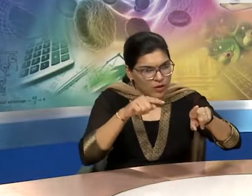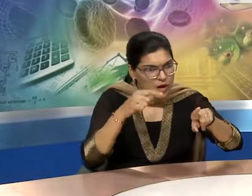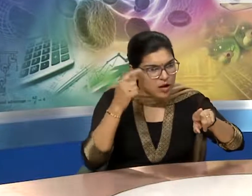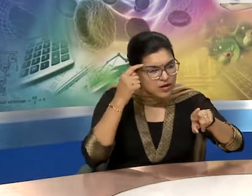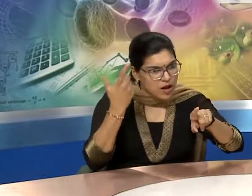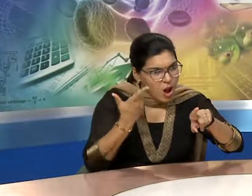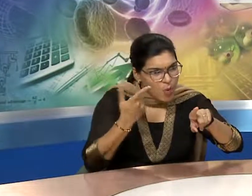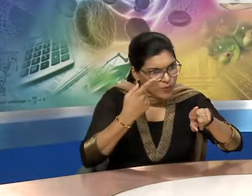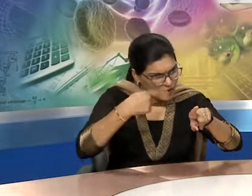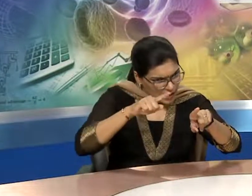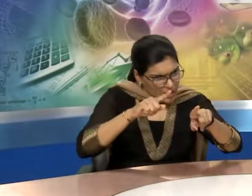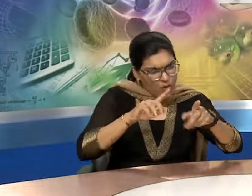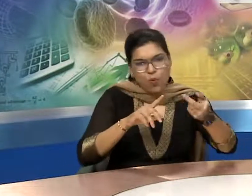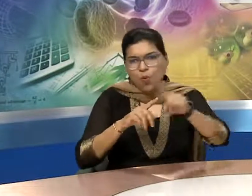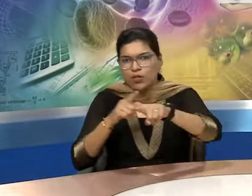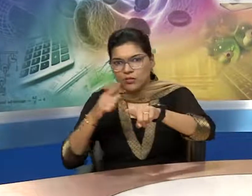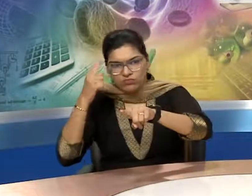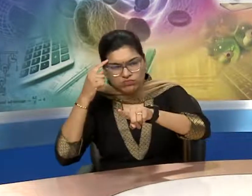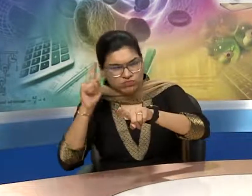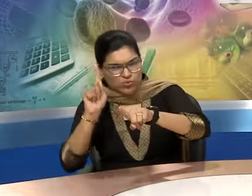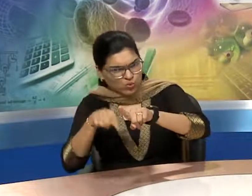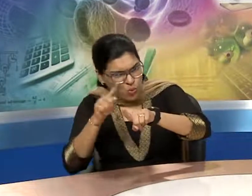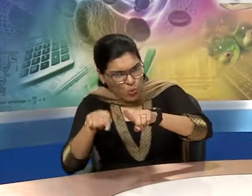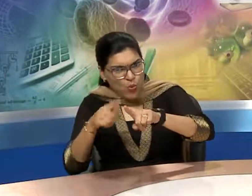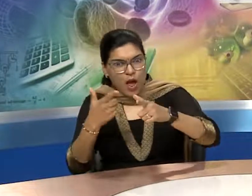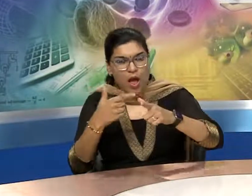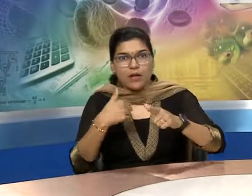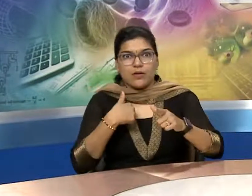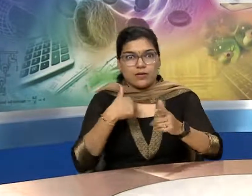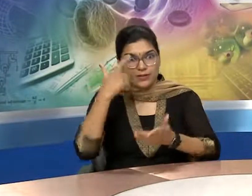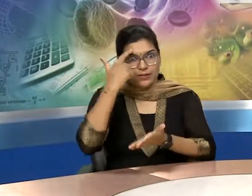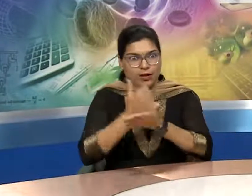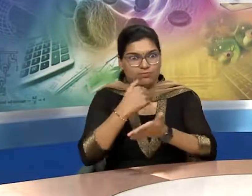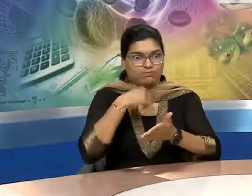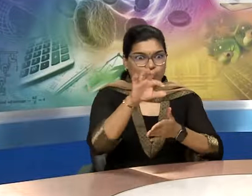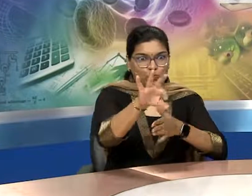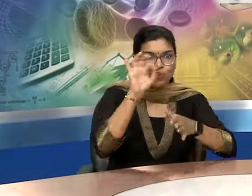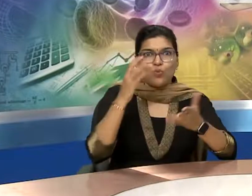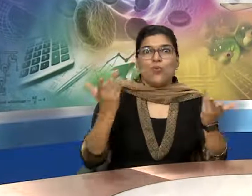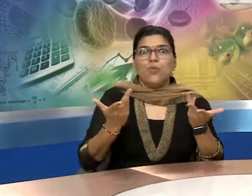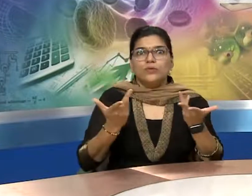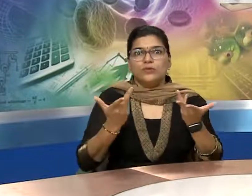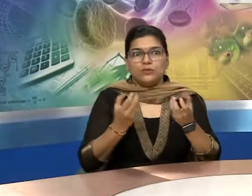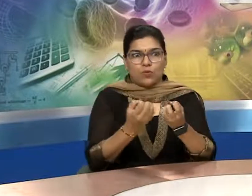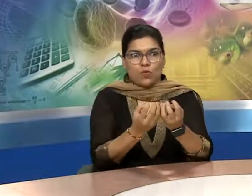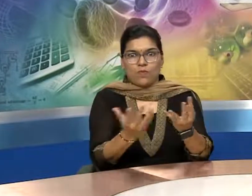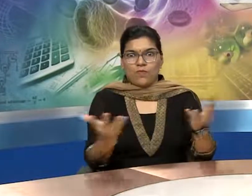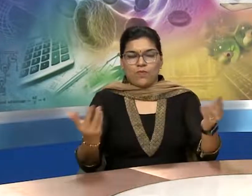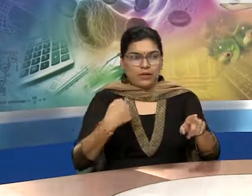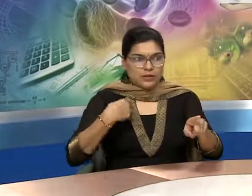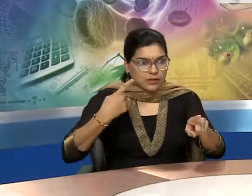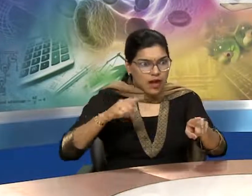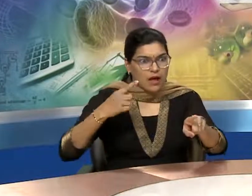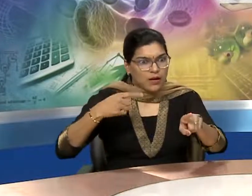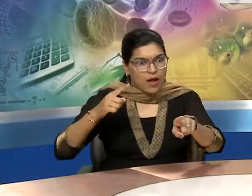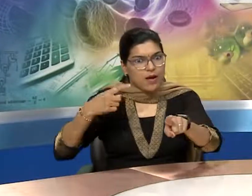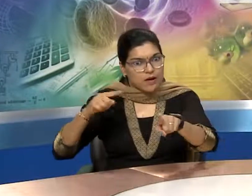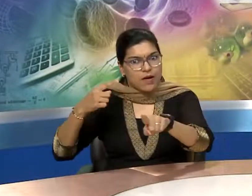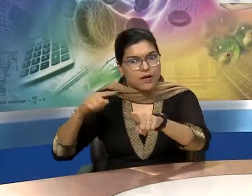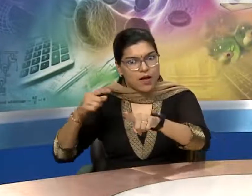Concern means something which is of worry. You have to think carefully